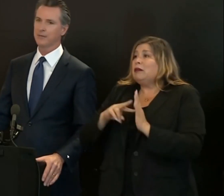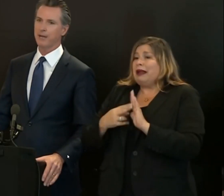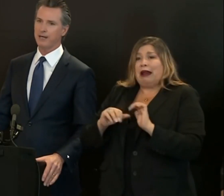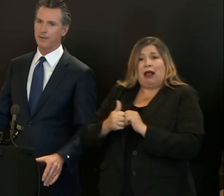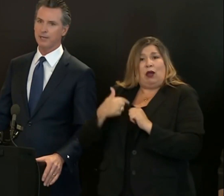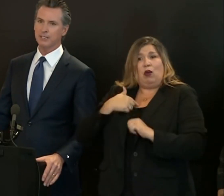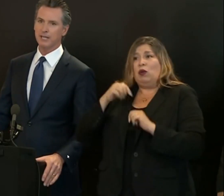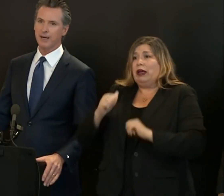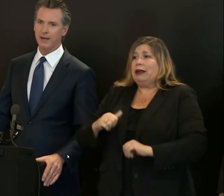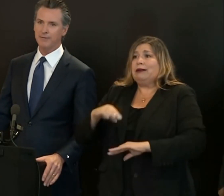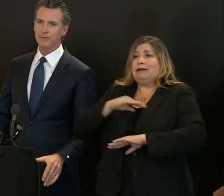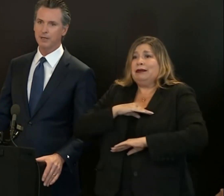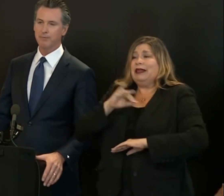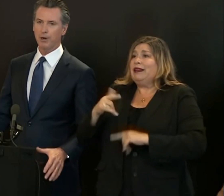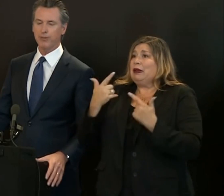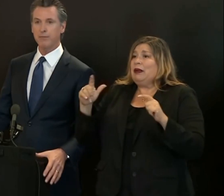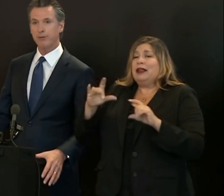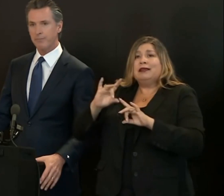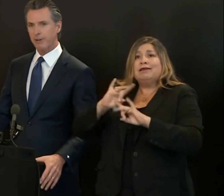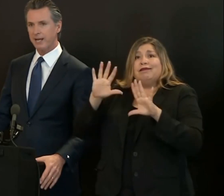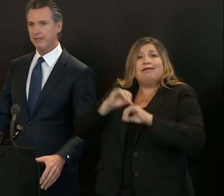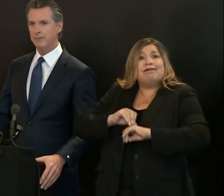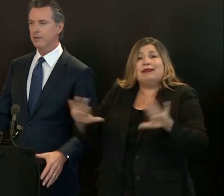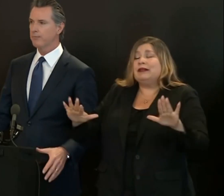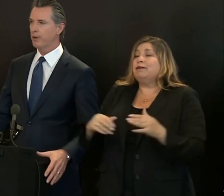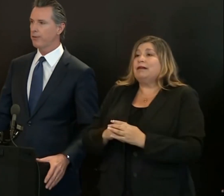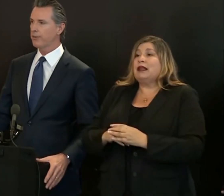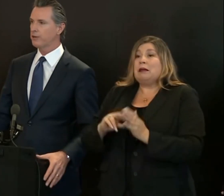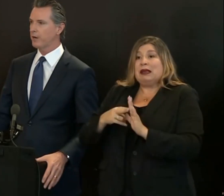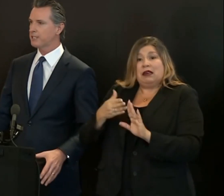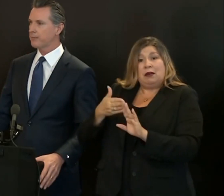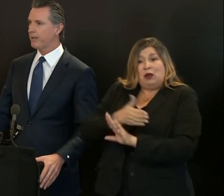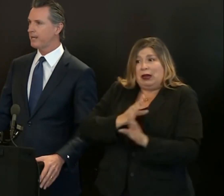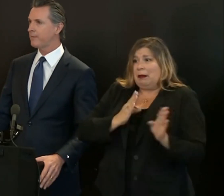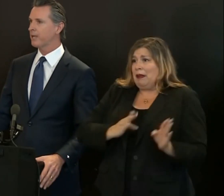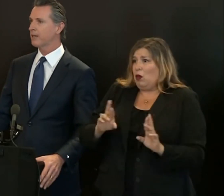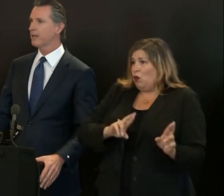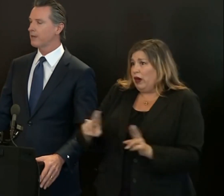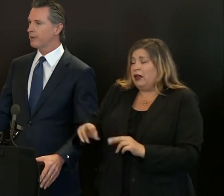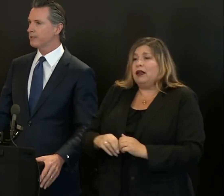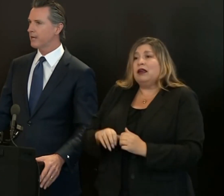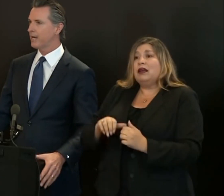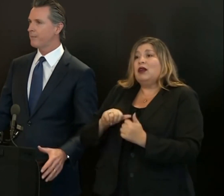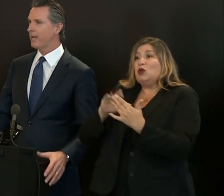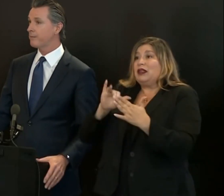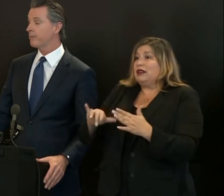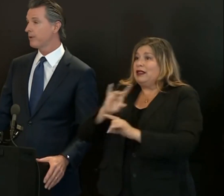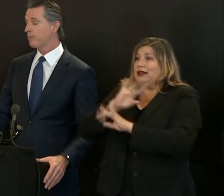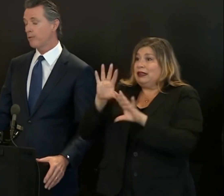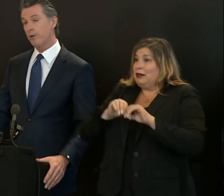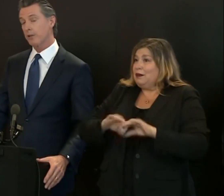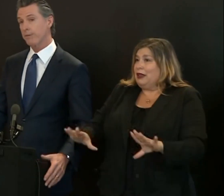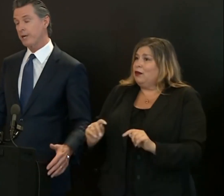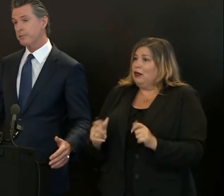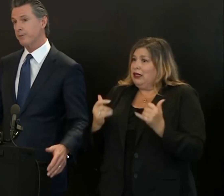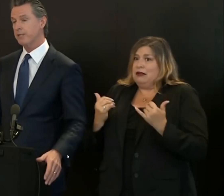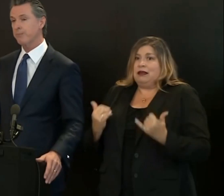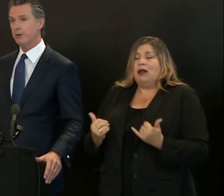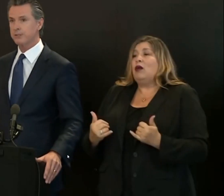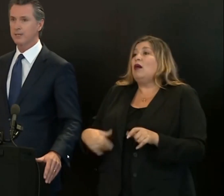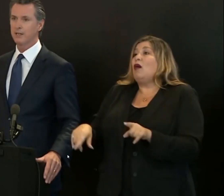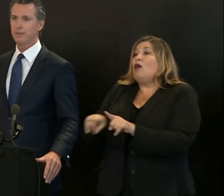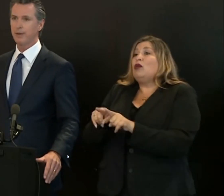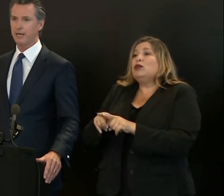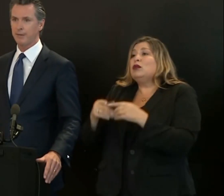meet pandemics head on, both in pre-planning, both addressing pandemic in real time, and more importantly, in many